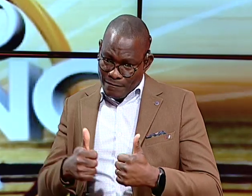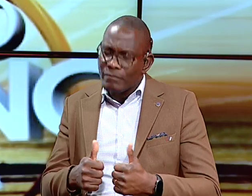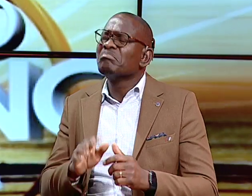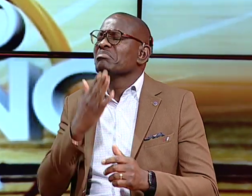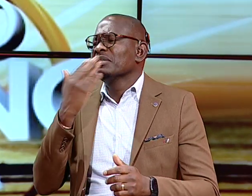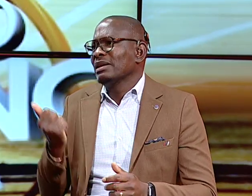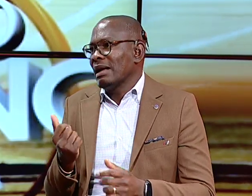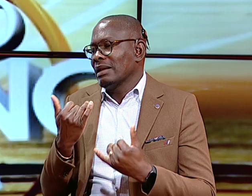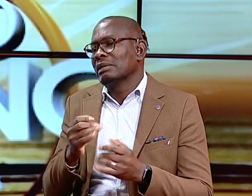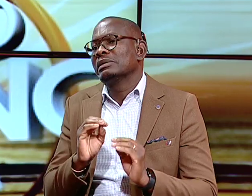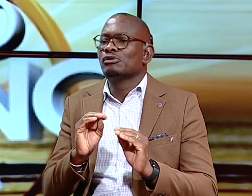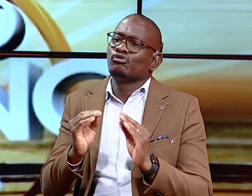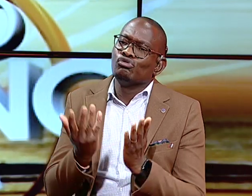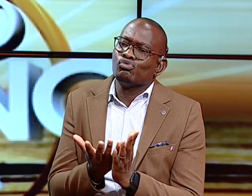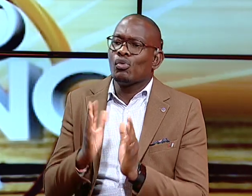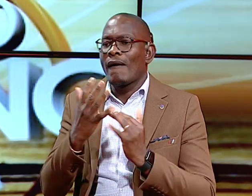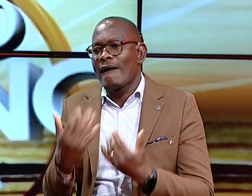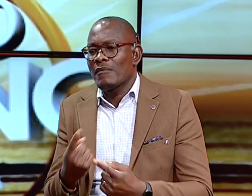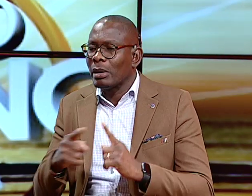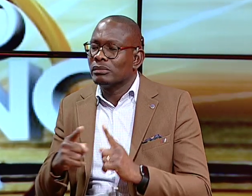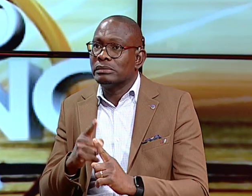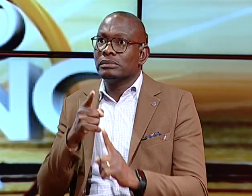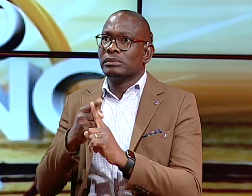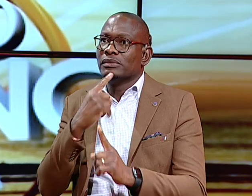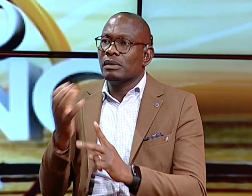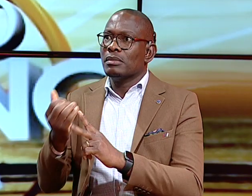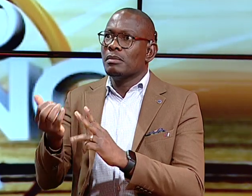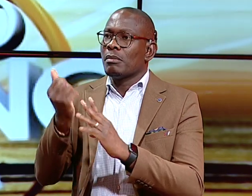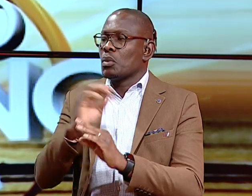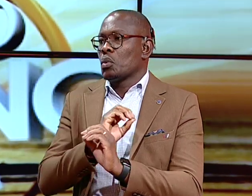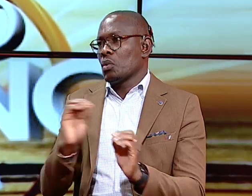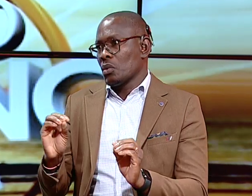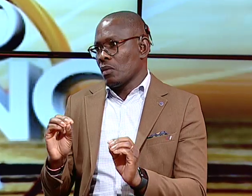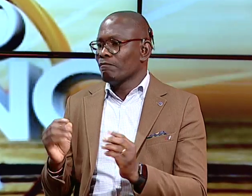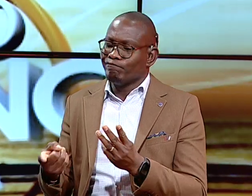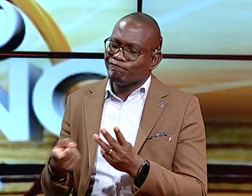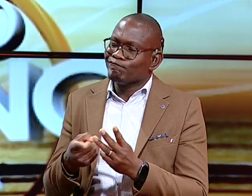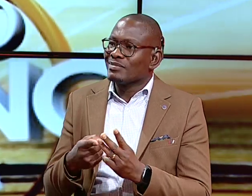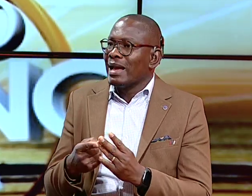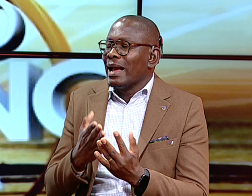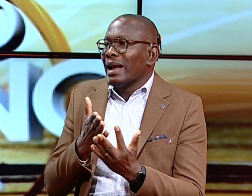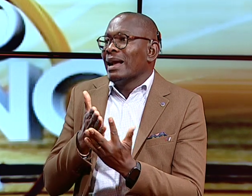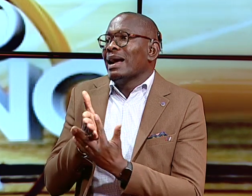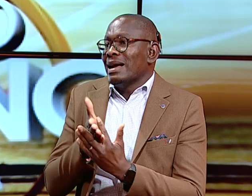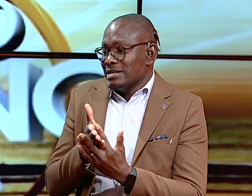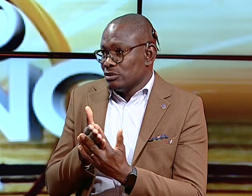that we need to make sure that our learners have access to sign language in schools, and that we can, and that learners will be